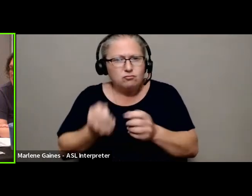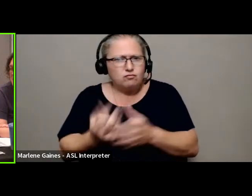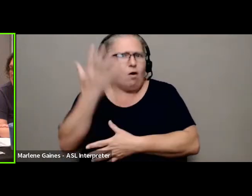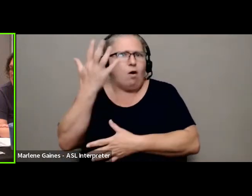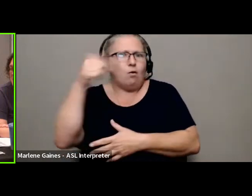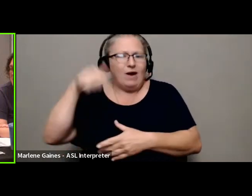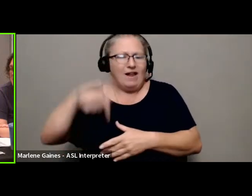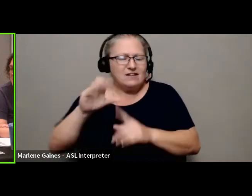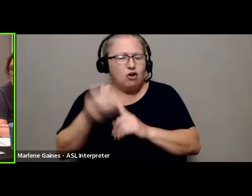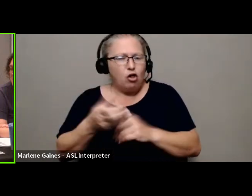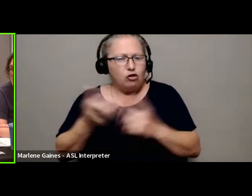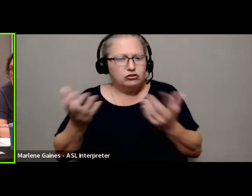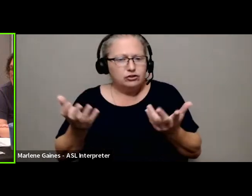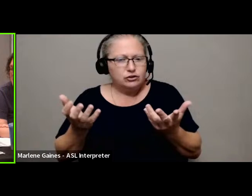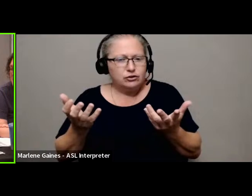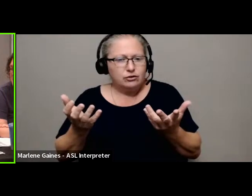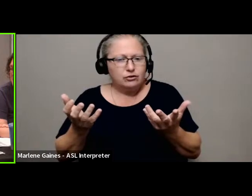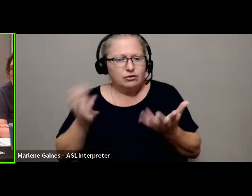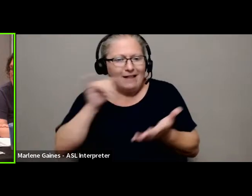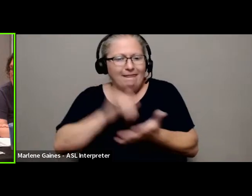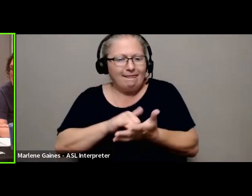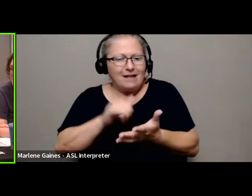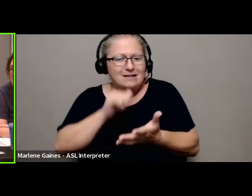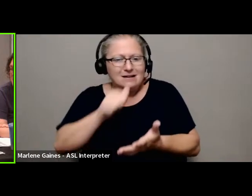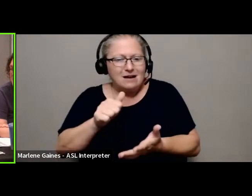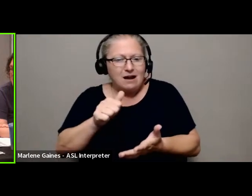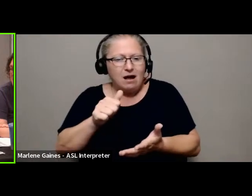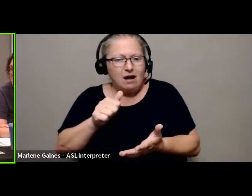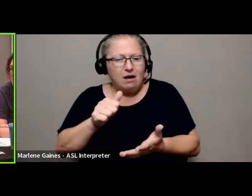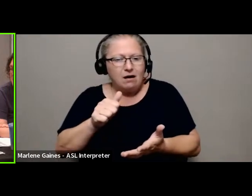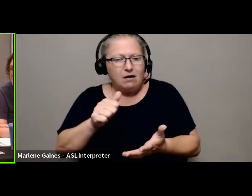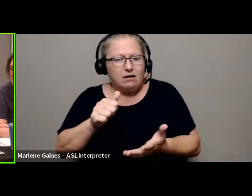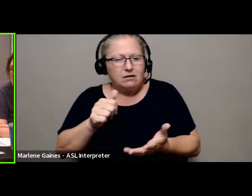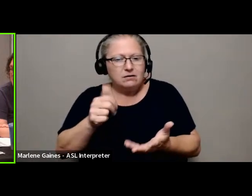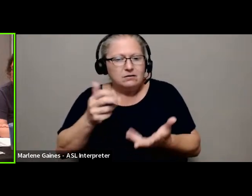this culture? That